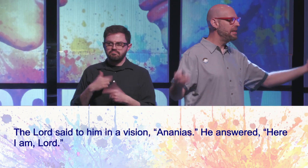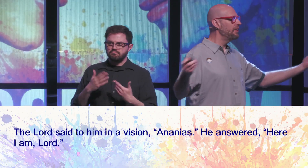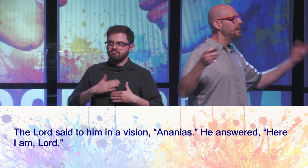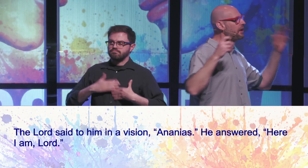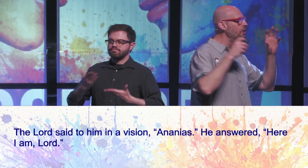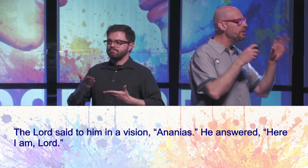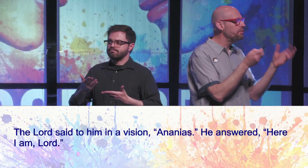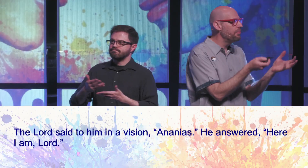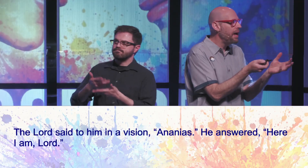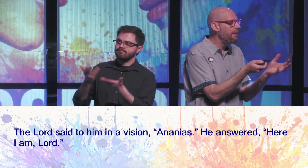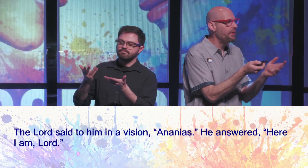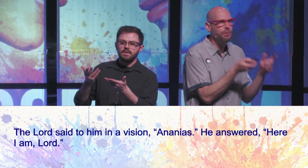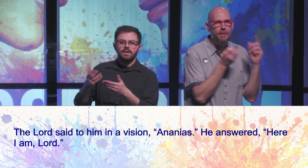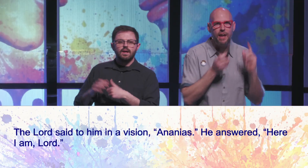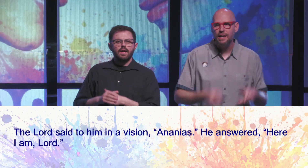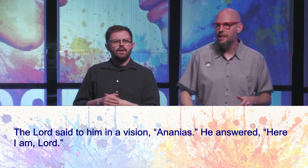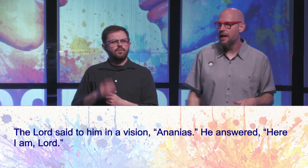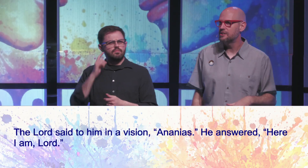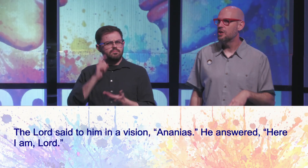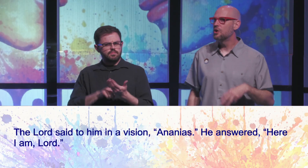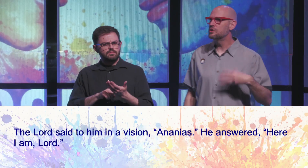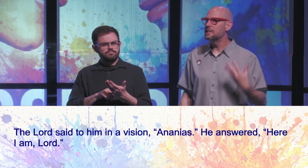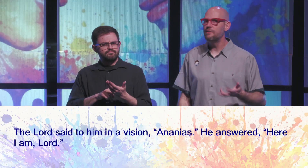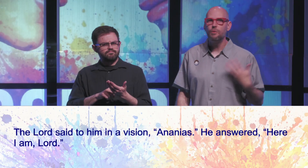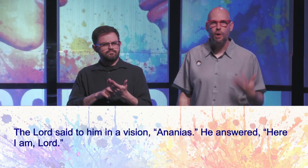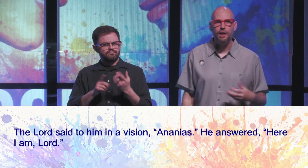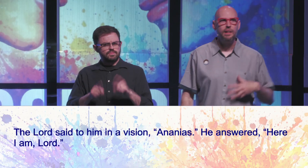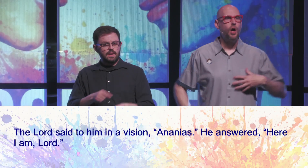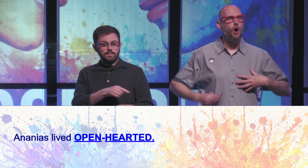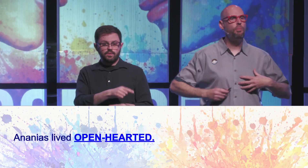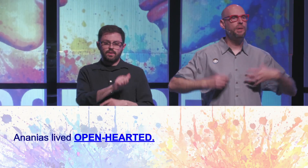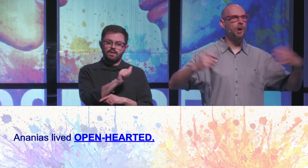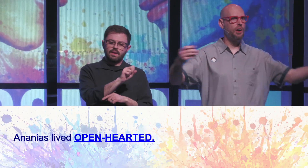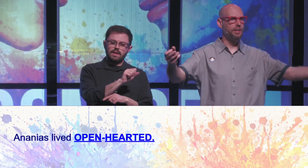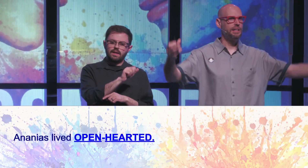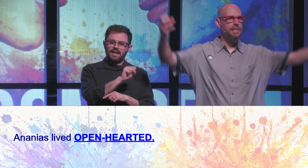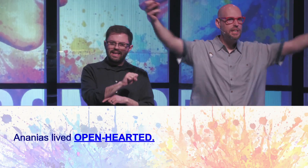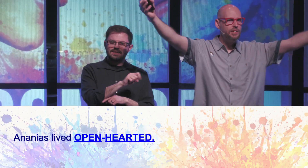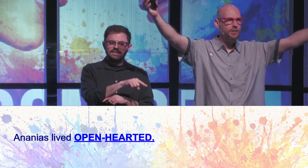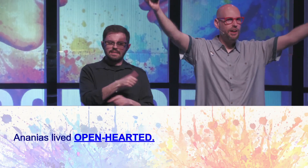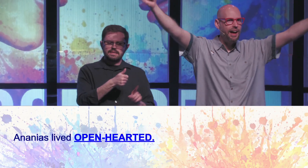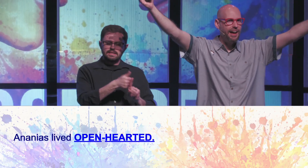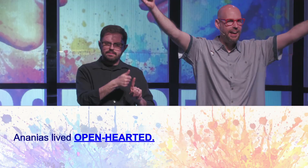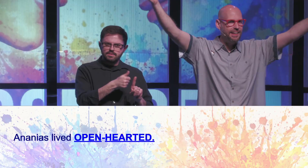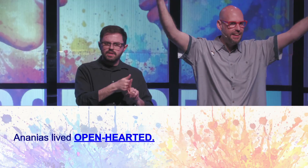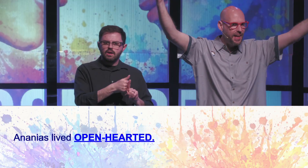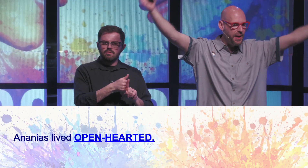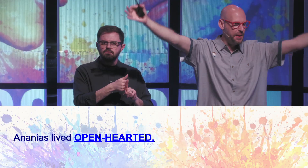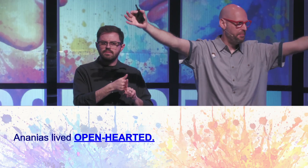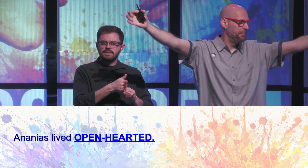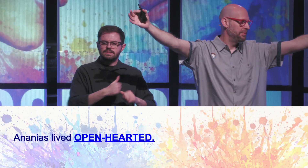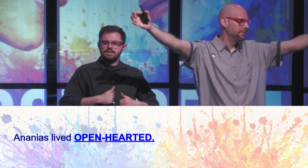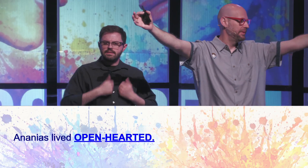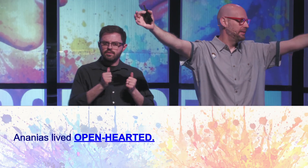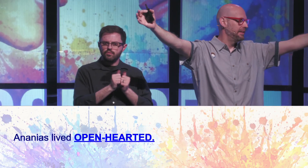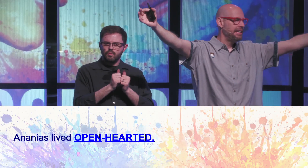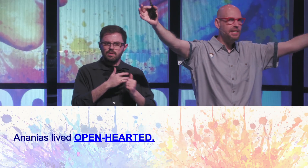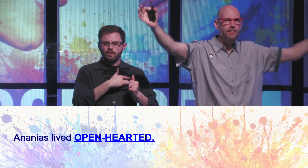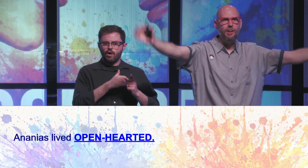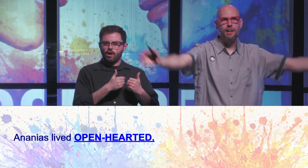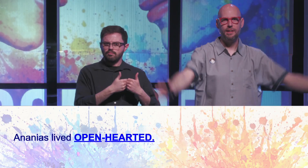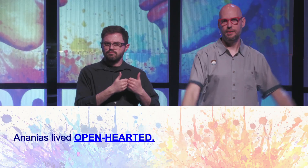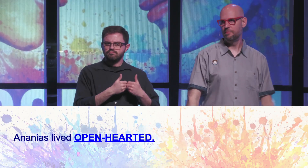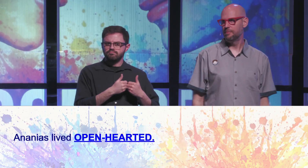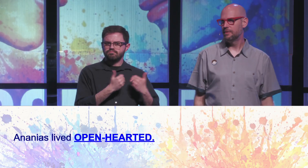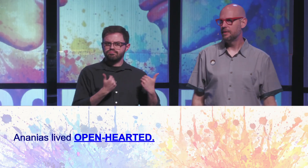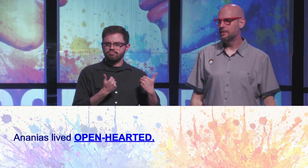am. I'm here. Now notice what we have here. We have Ananias who's living what? Open-hearted. Here I am.